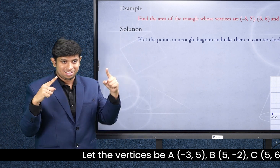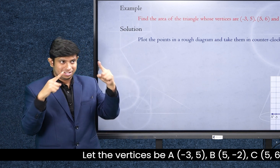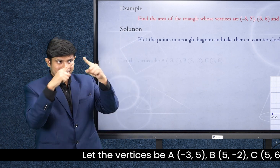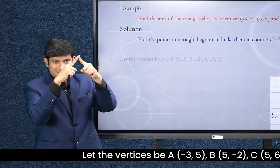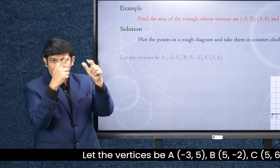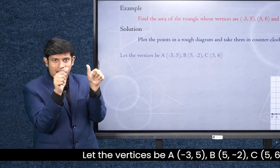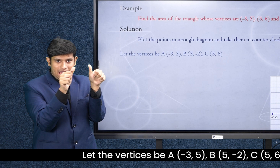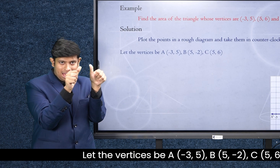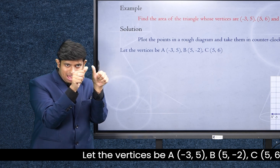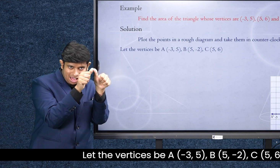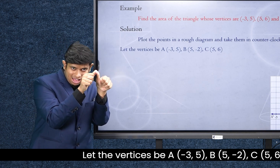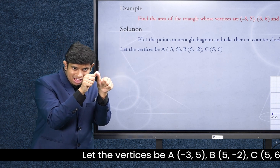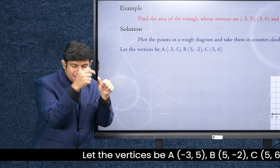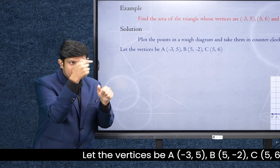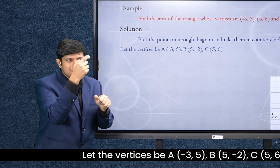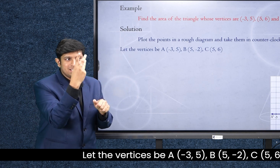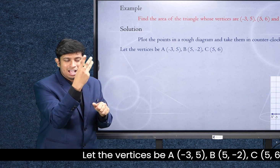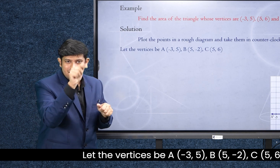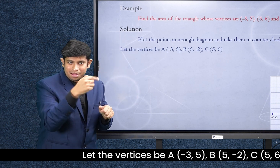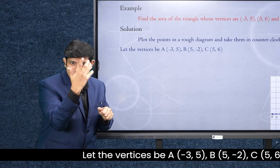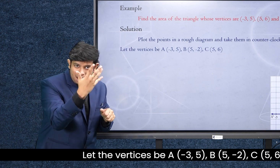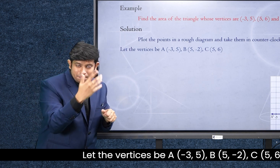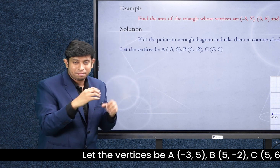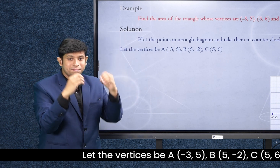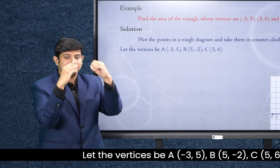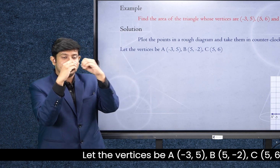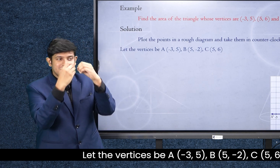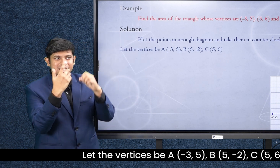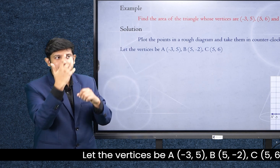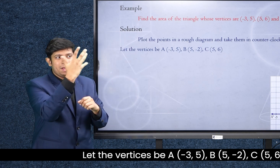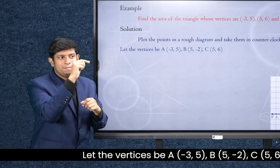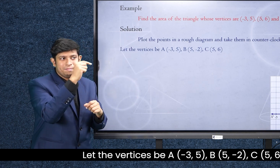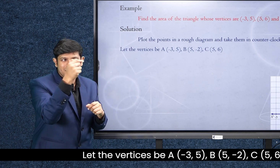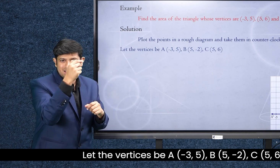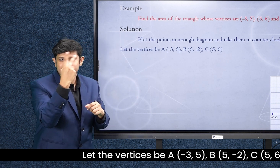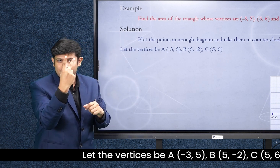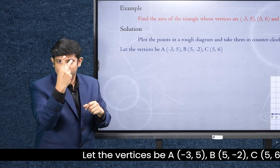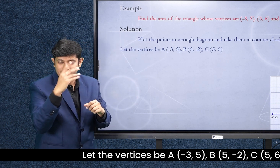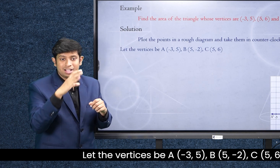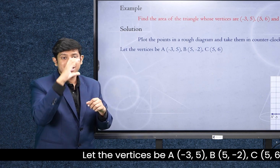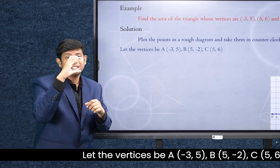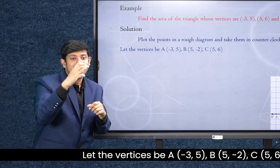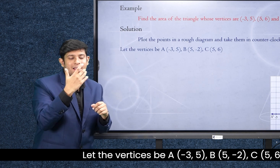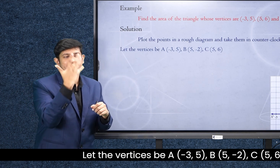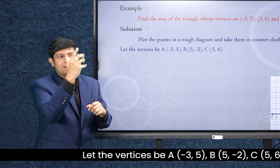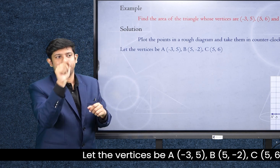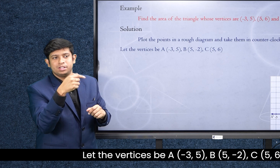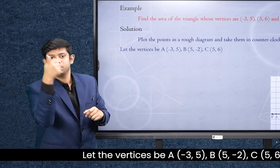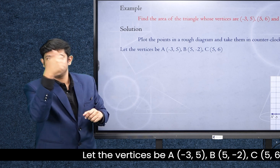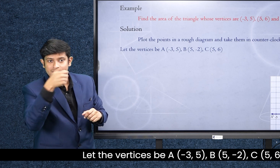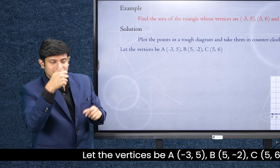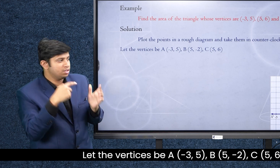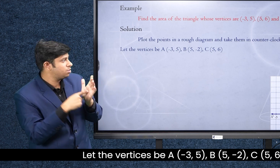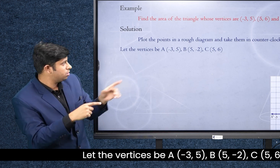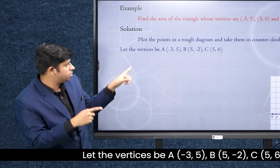Let vertices be A minus 3 comma 5, B 5 comma minus 2 and C 5 comma 6.